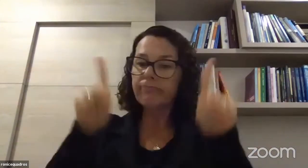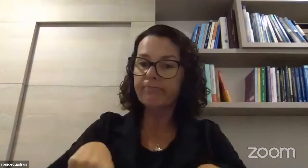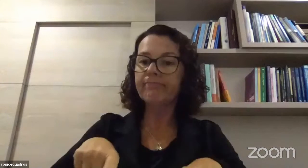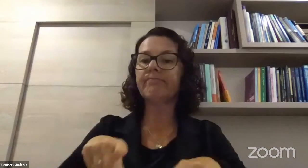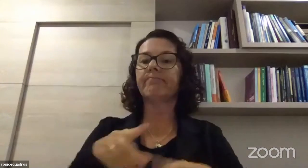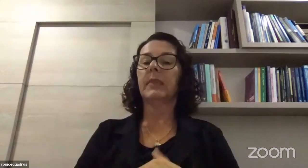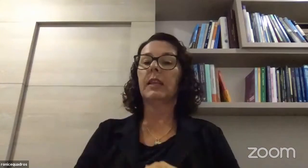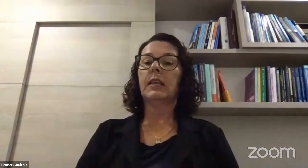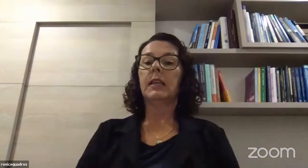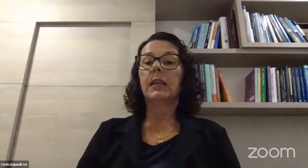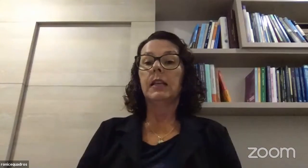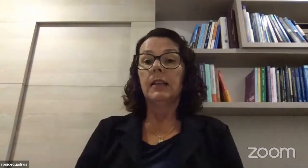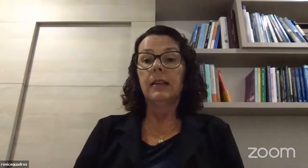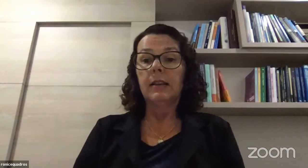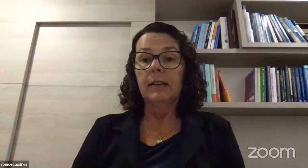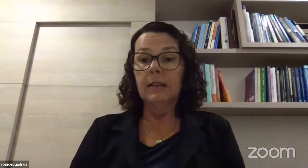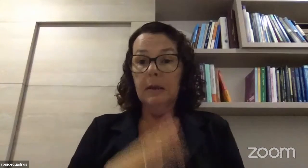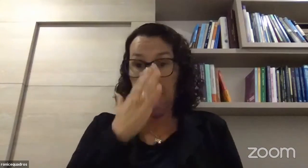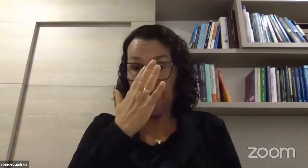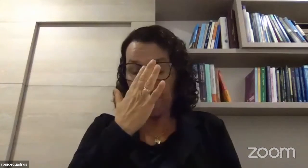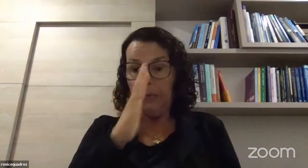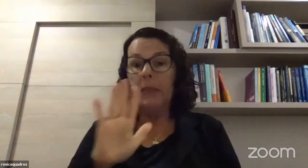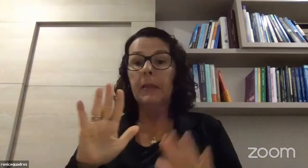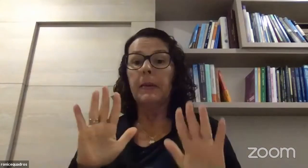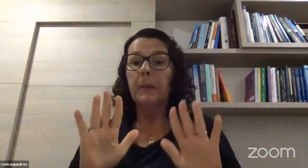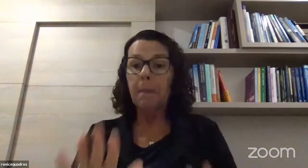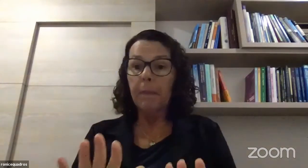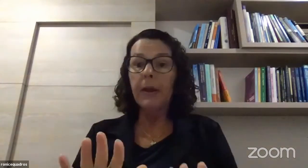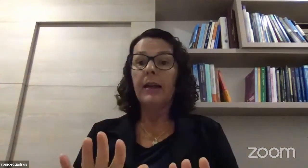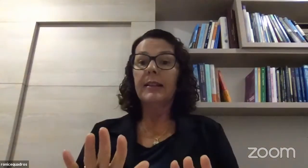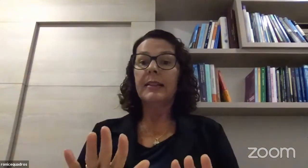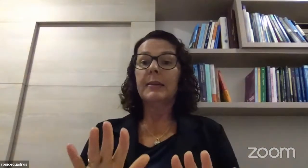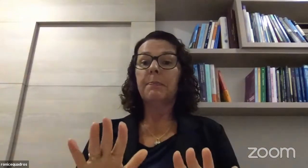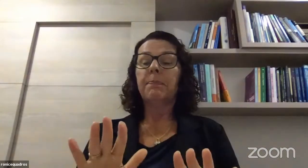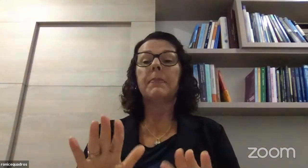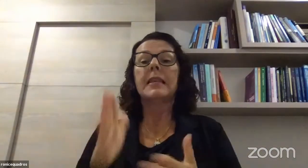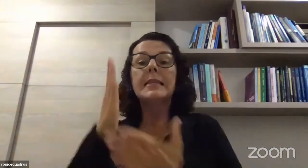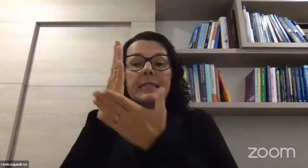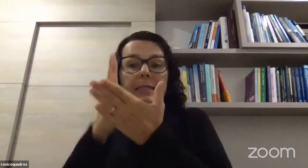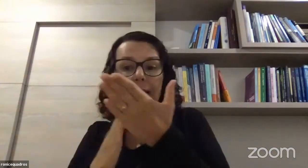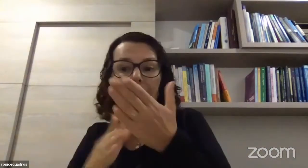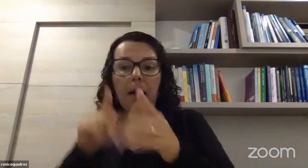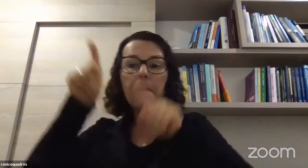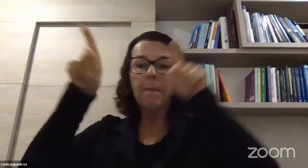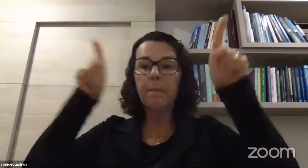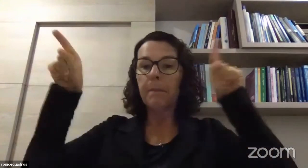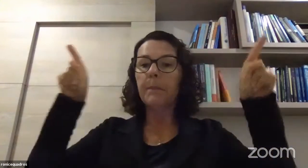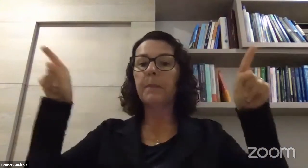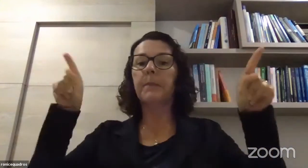Some have bilingual education and sign language recognition.